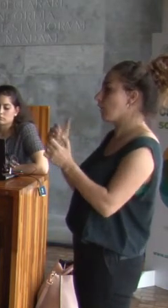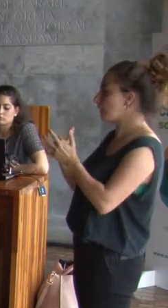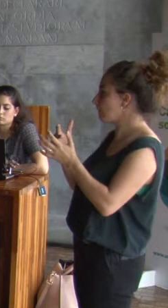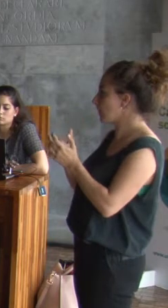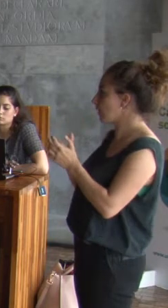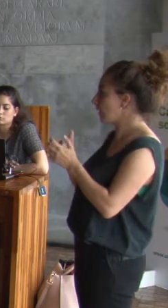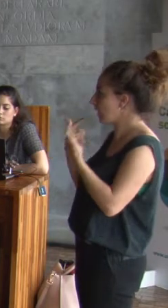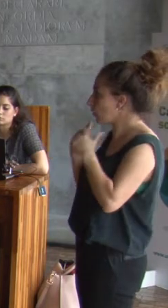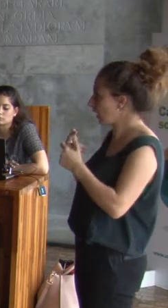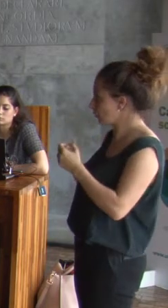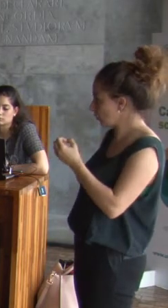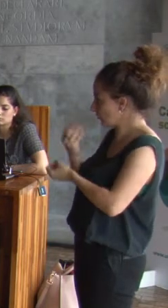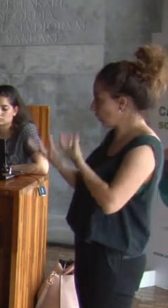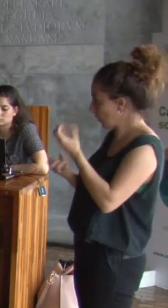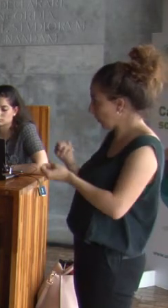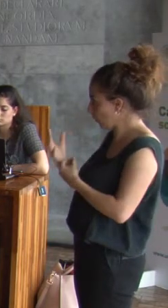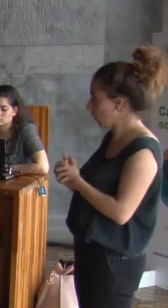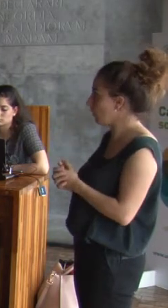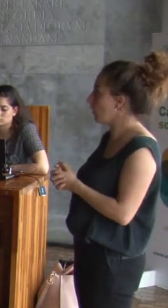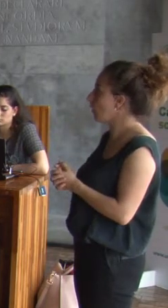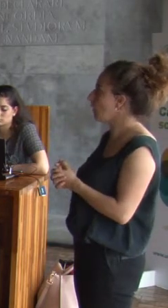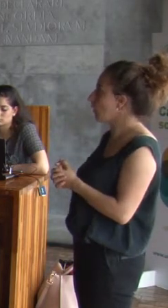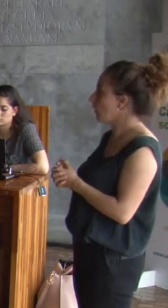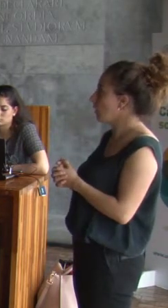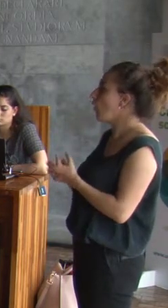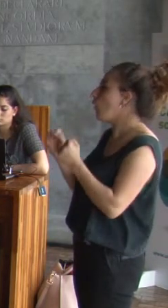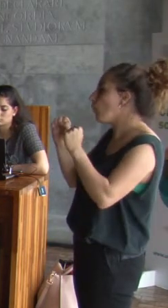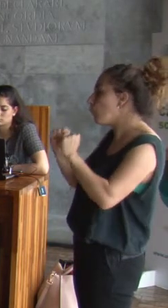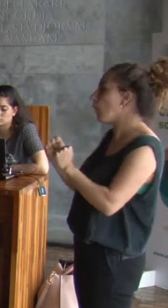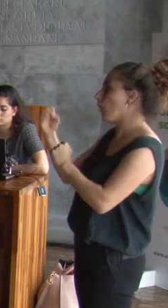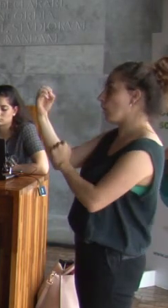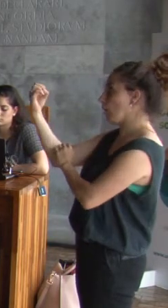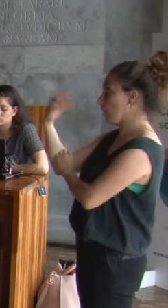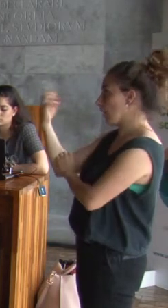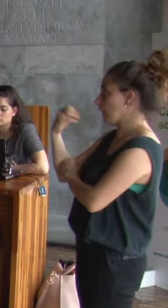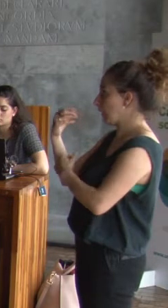also speakers that have limited experience due to lack of exposure.